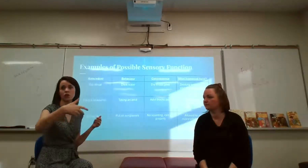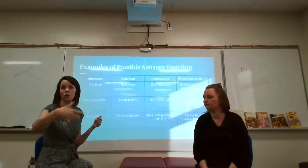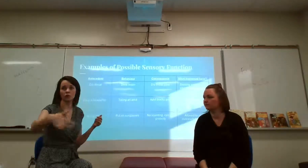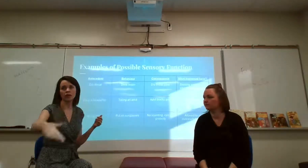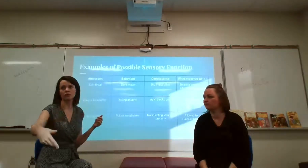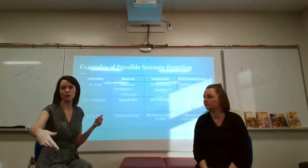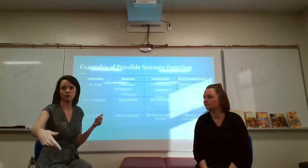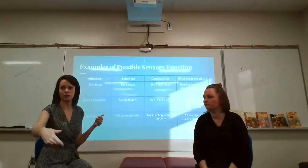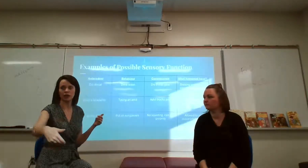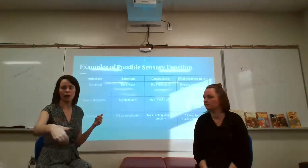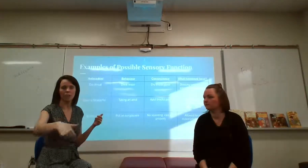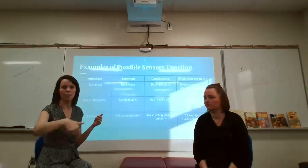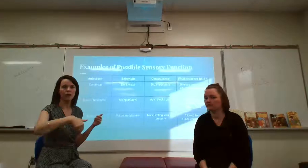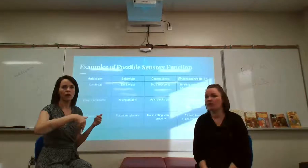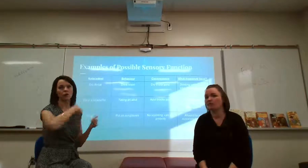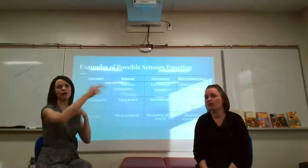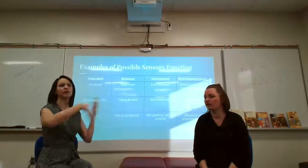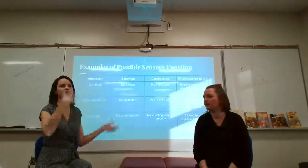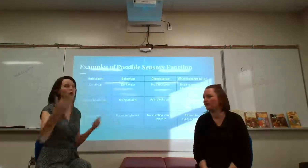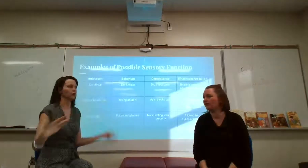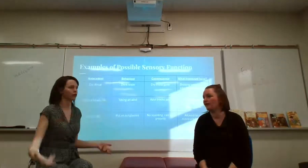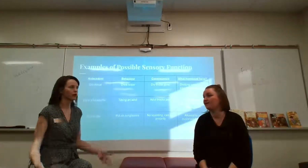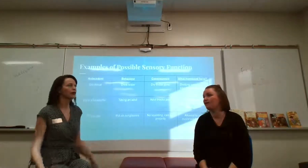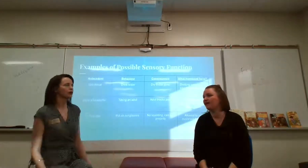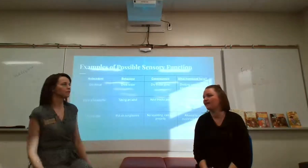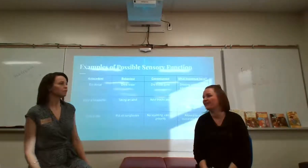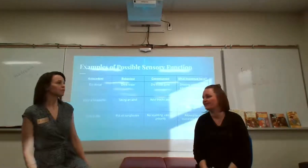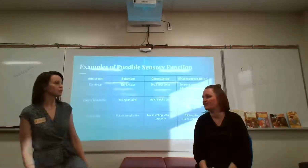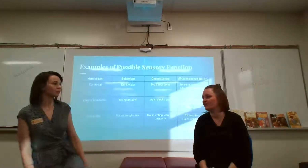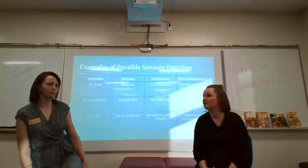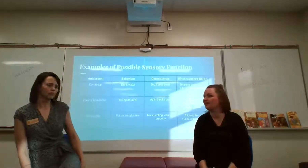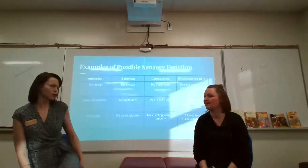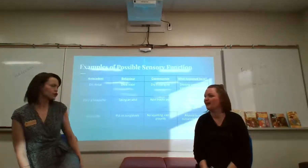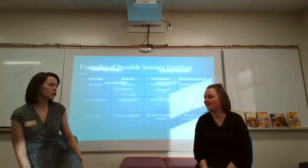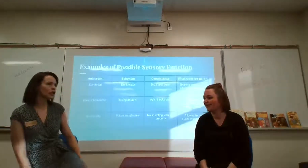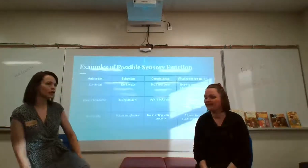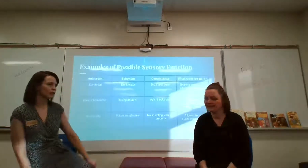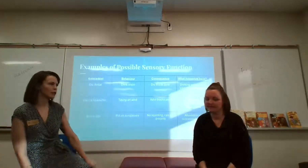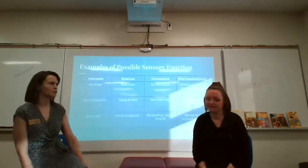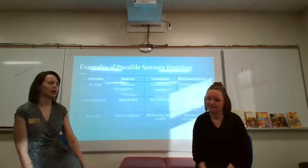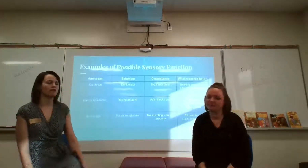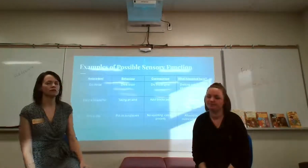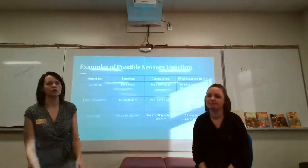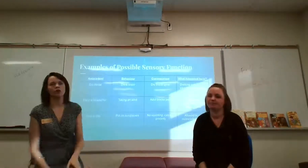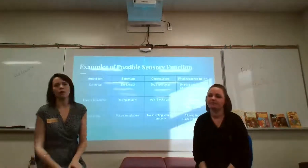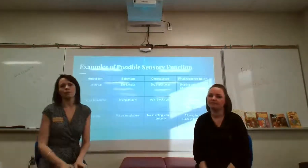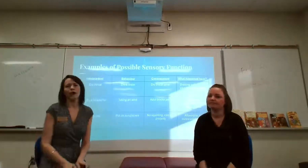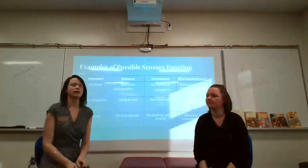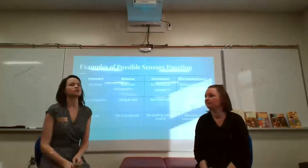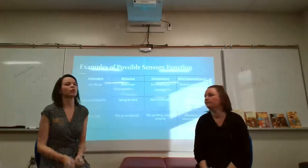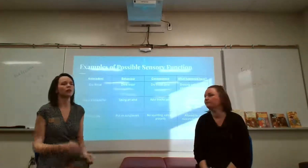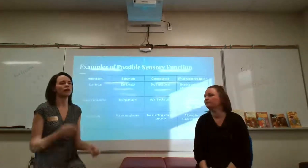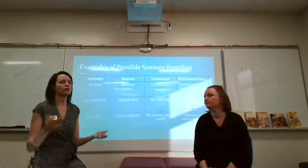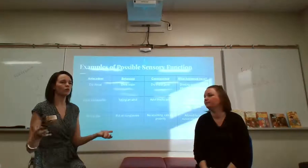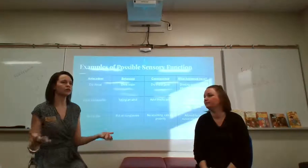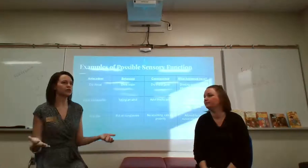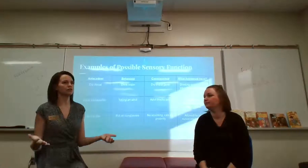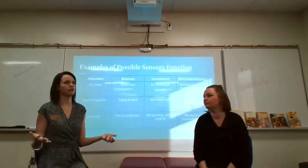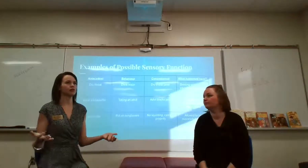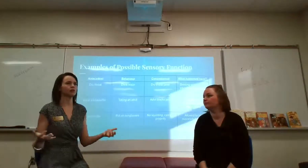while he waits for that person to come. Like, what if it's both? That's more likely the situation than not. Totally, right? because behavior is really complex. So even when we're teaching functional behavior,